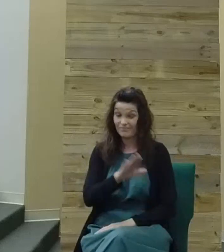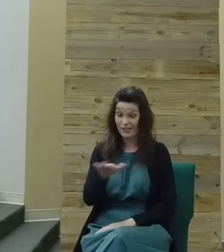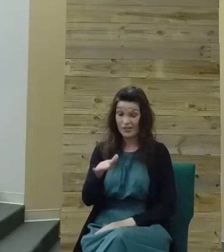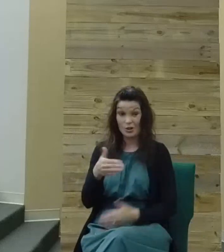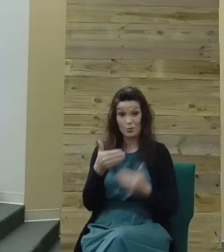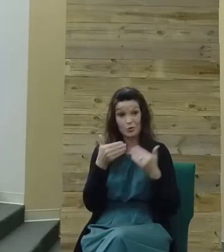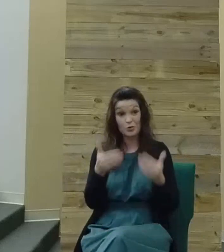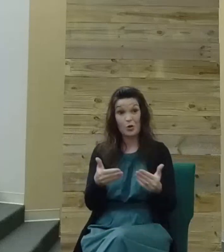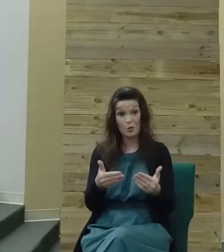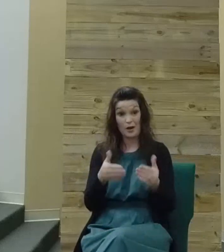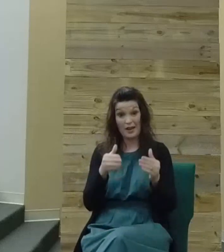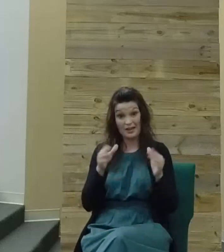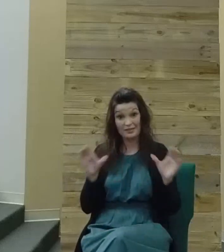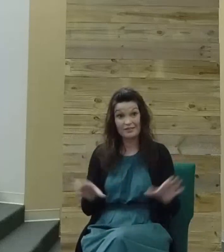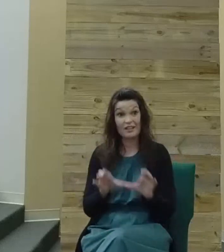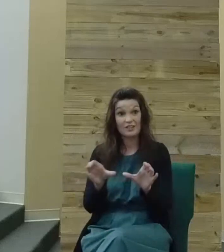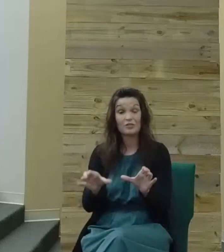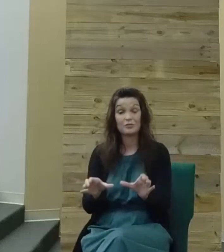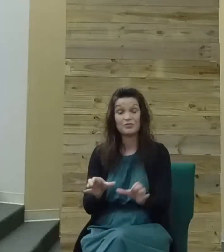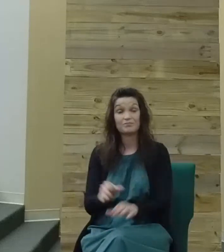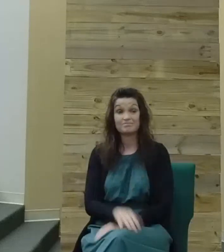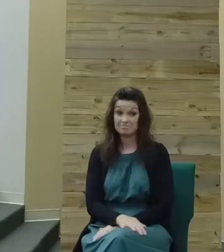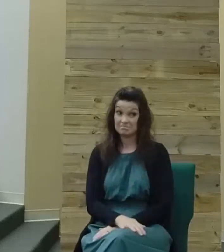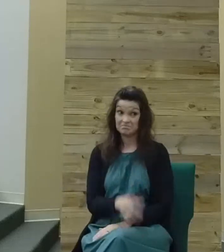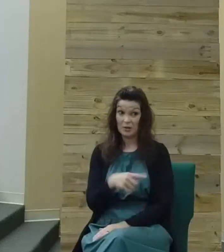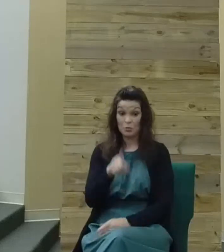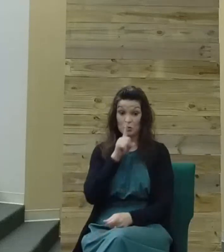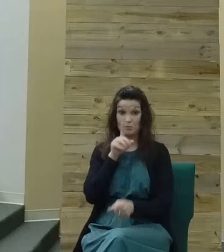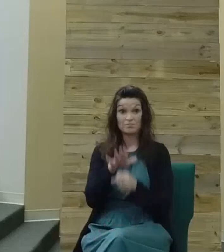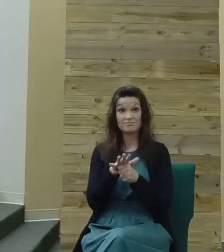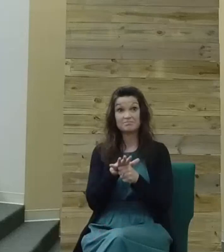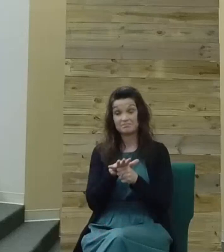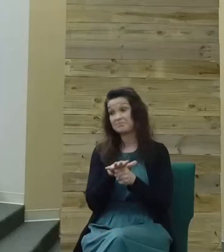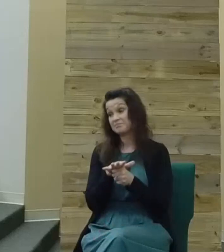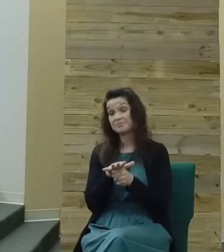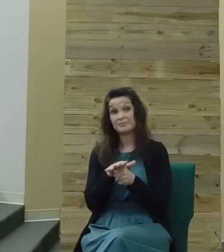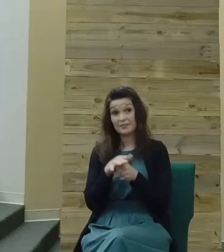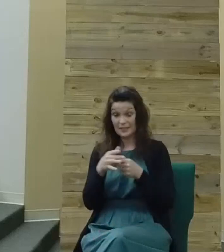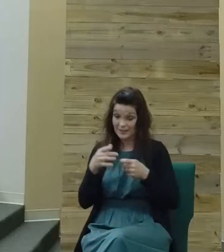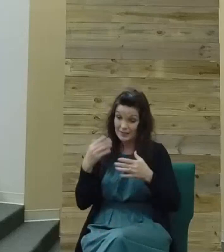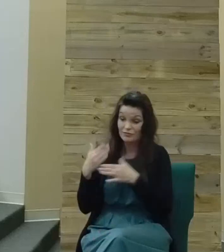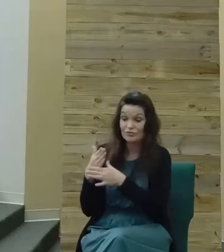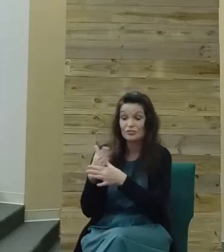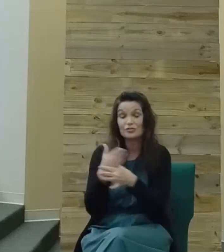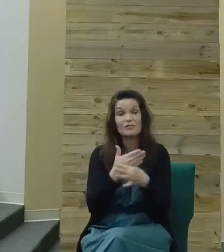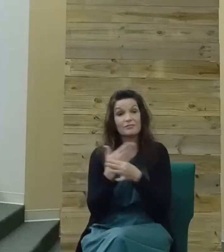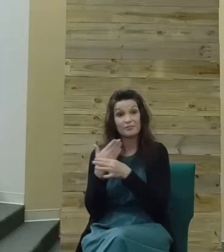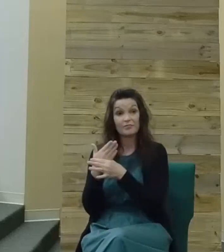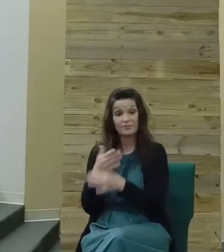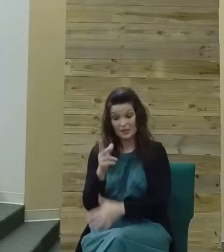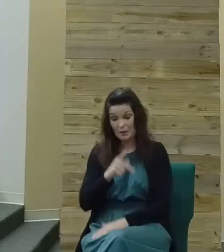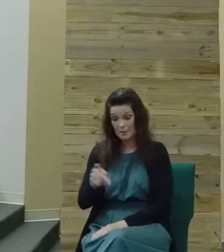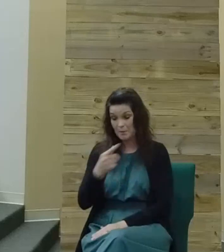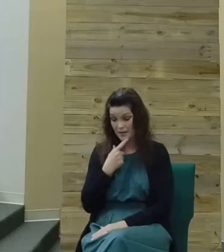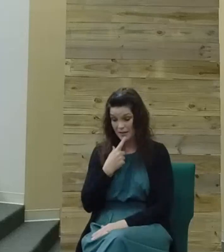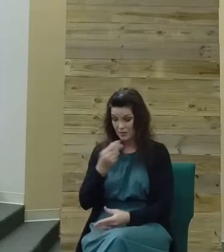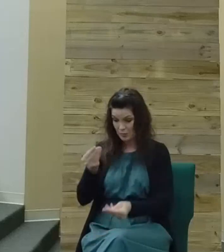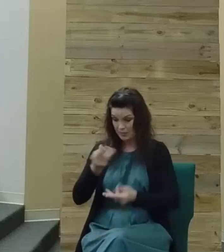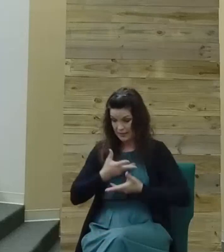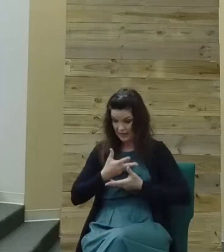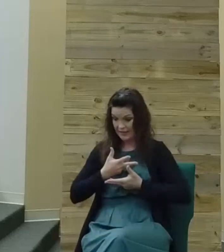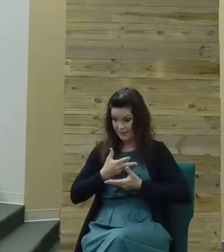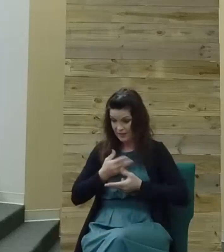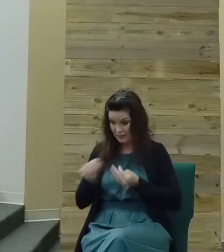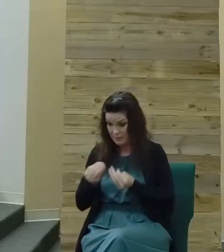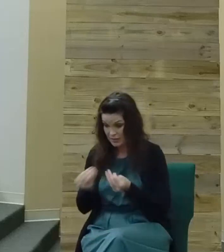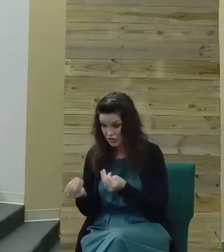So would you commit to doing that? Would you commit to proclaiming that Paul says that we've been given